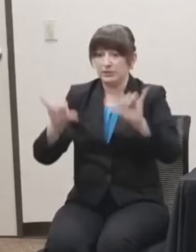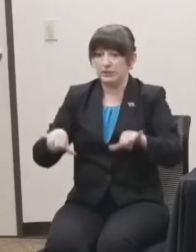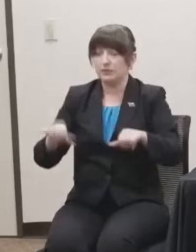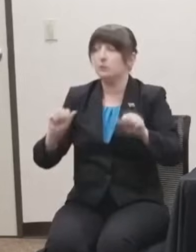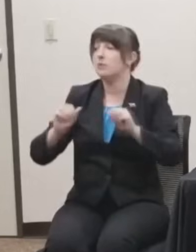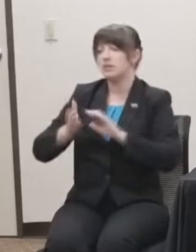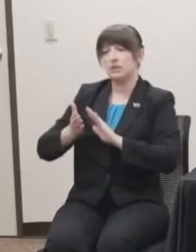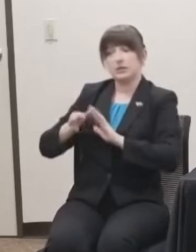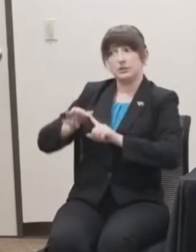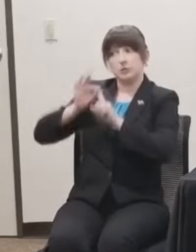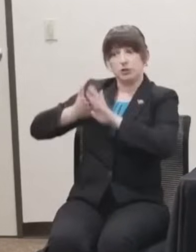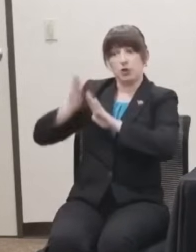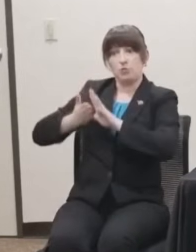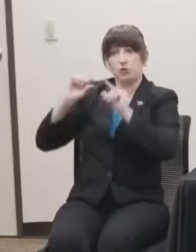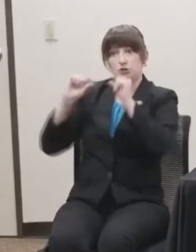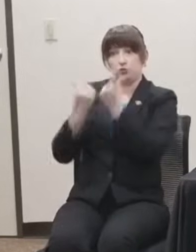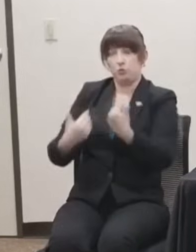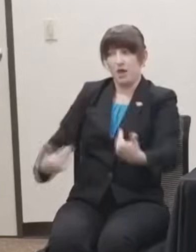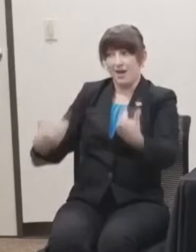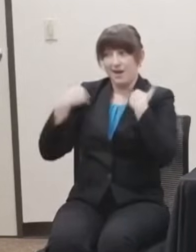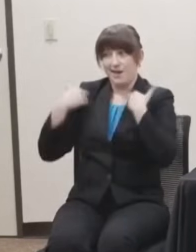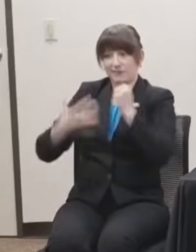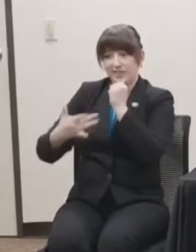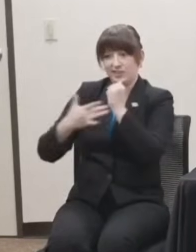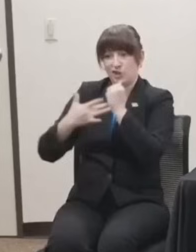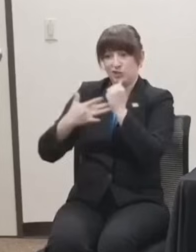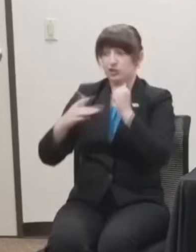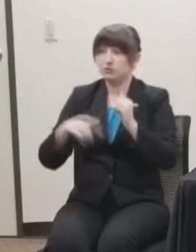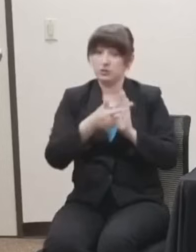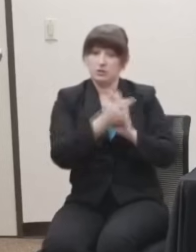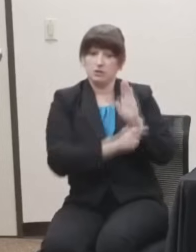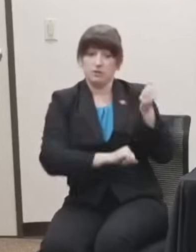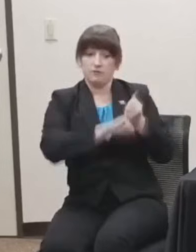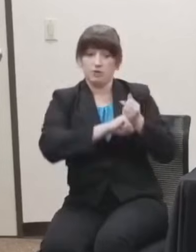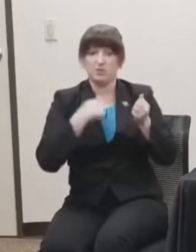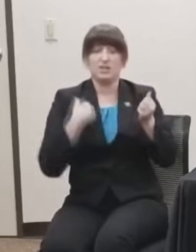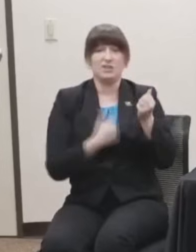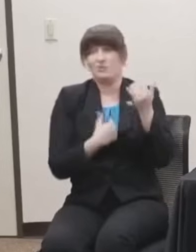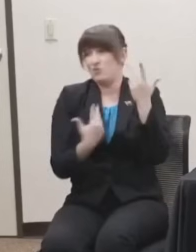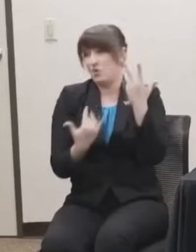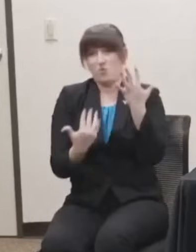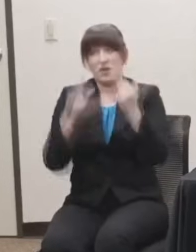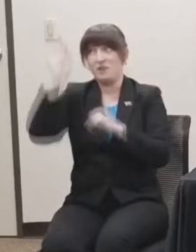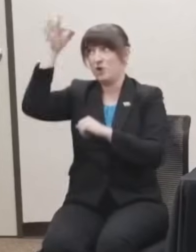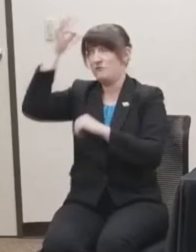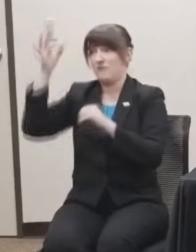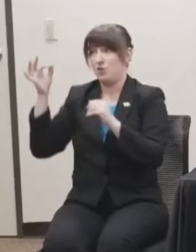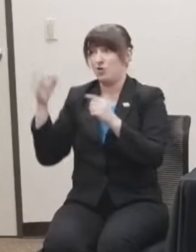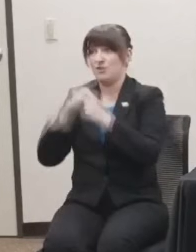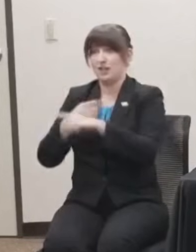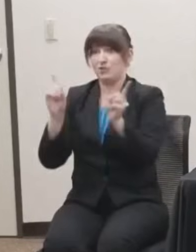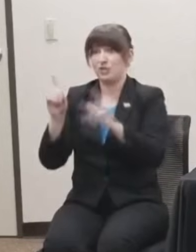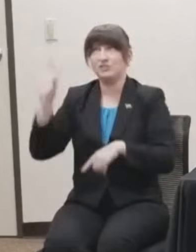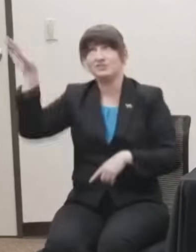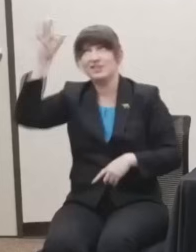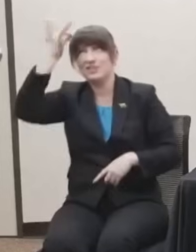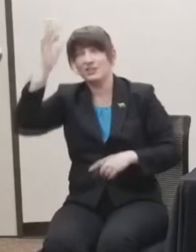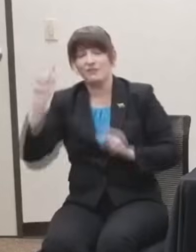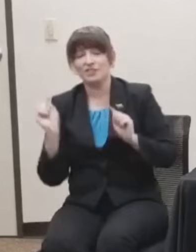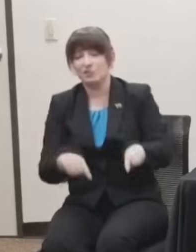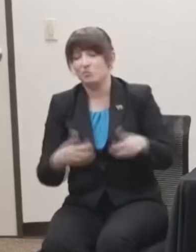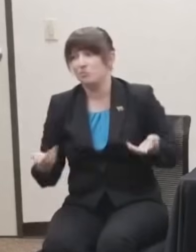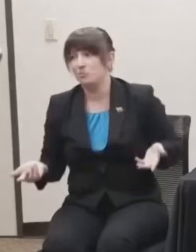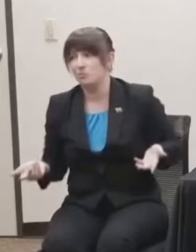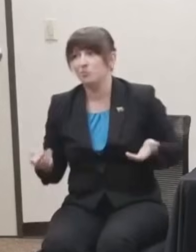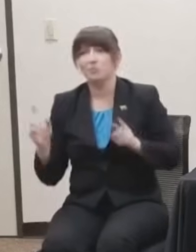And, you know, at the law enforcement level, we don't really wait for a federal declaration. the feds come. They're there, they're helping.